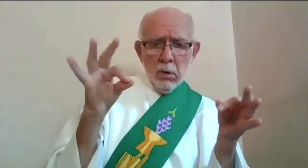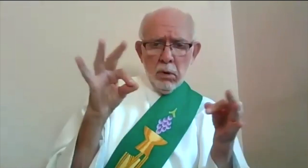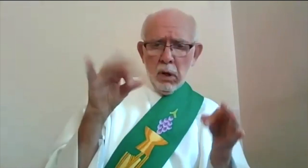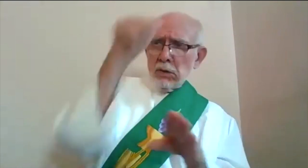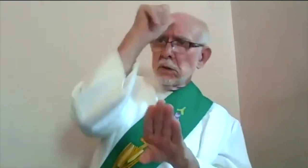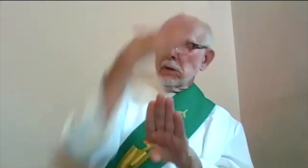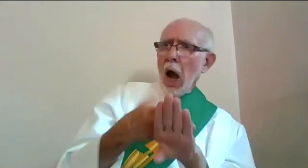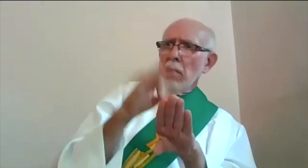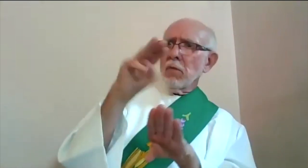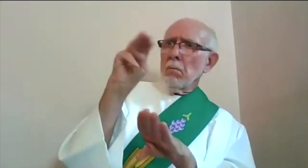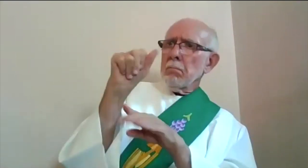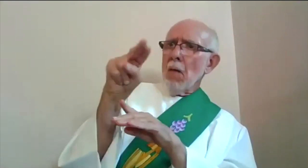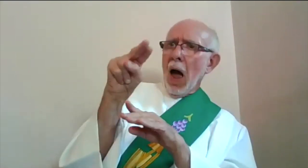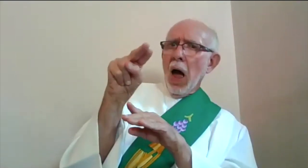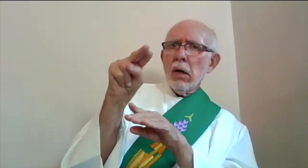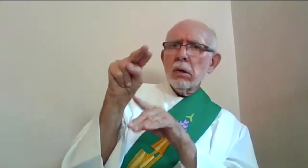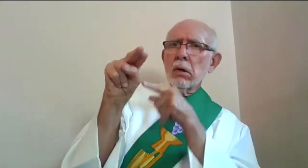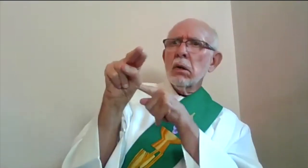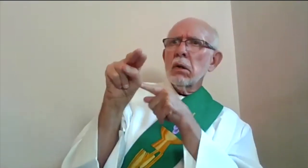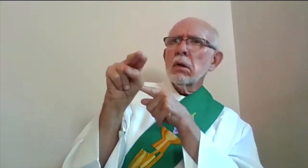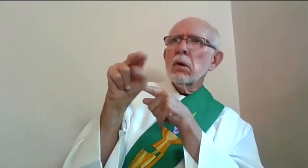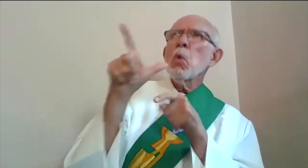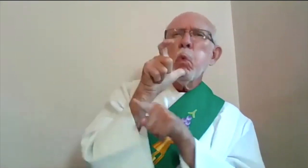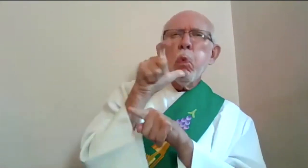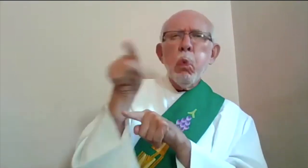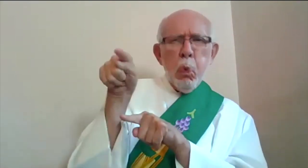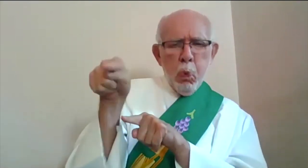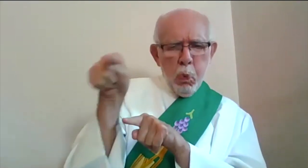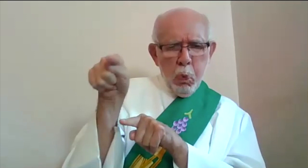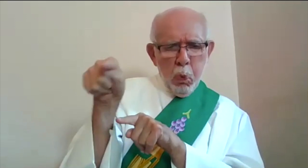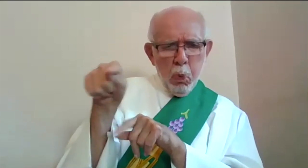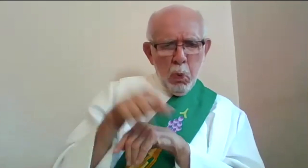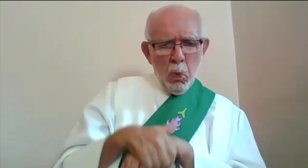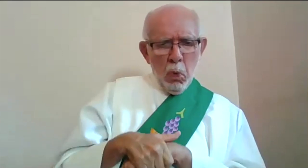"Who do people say that the Son of Man is?"